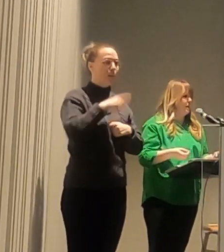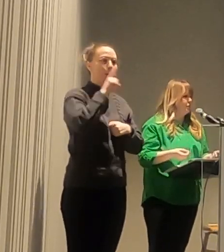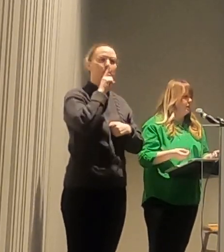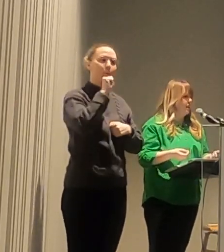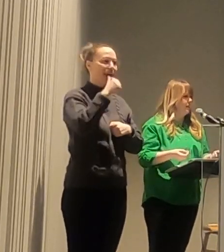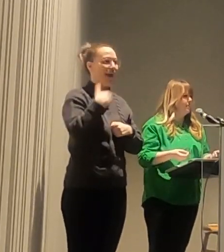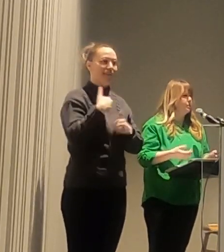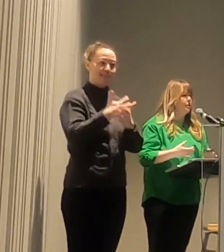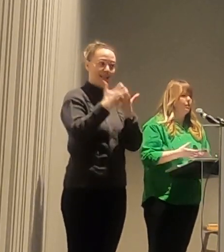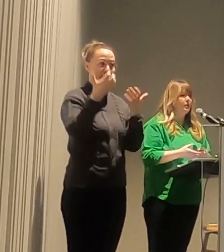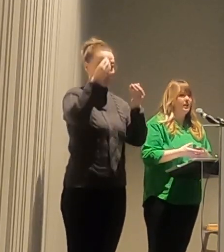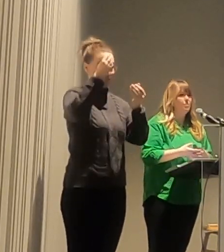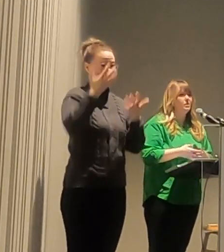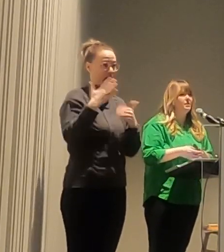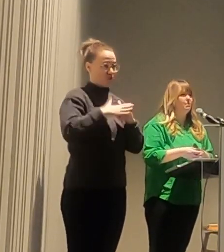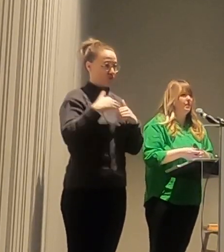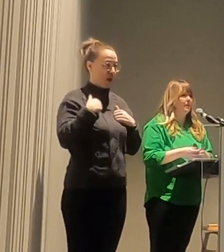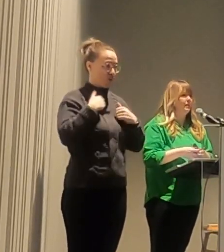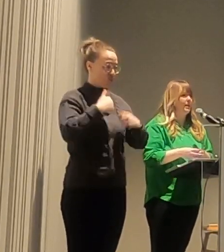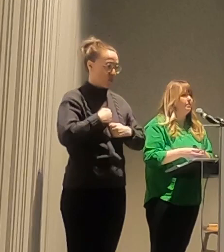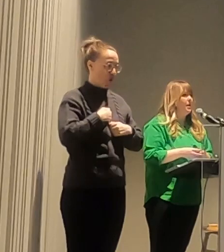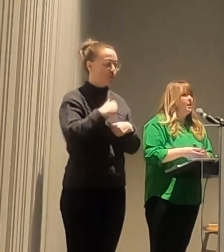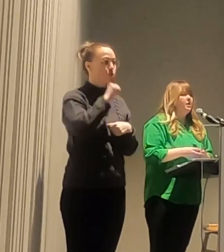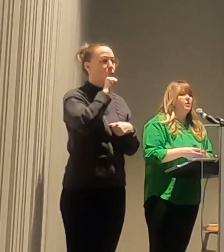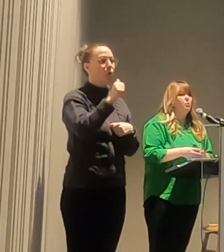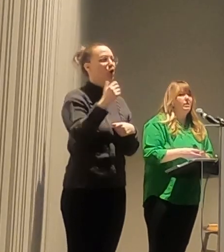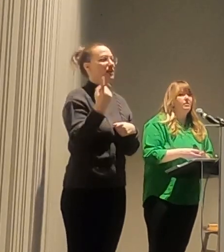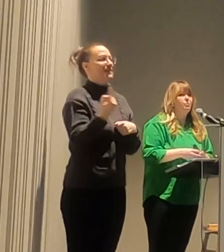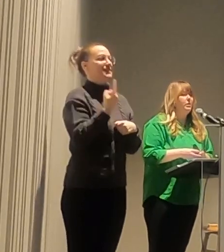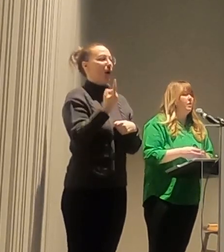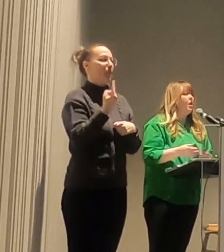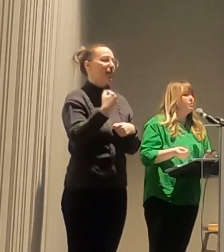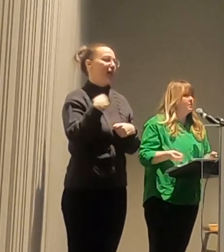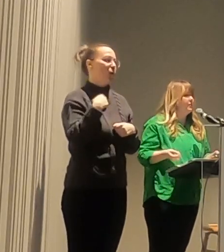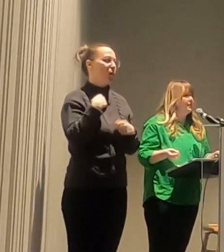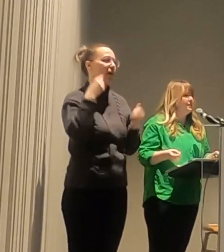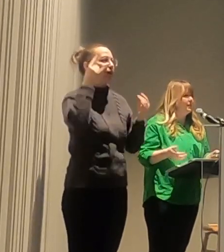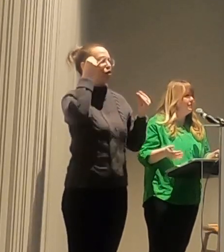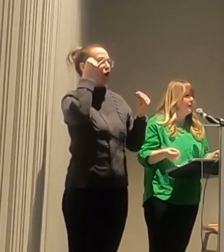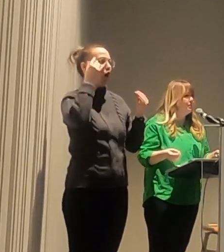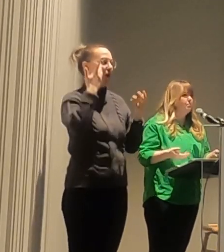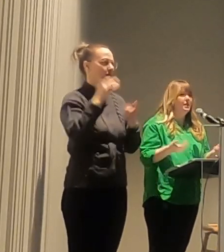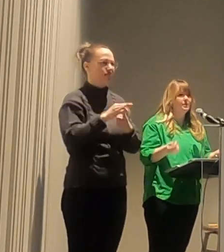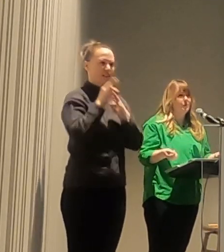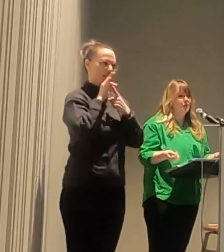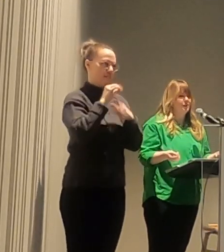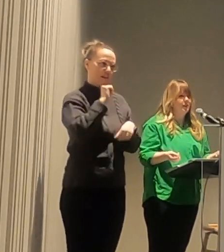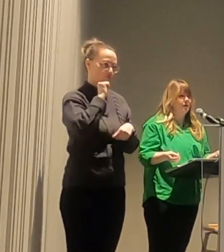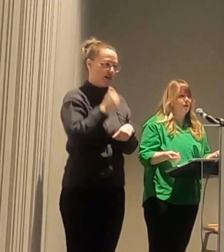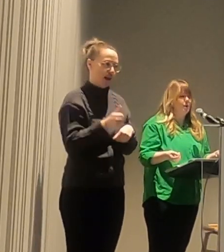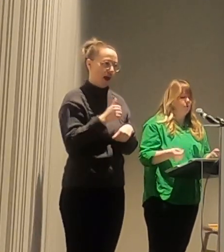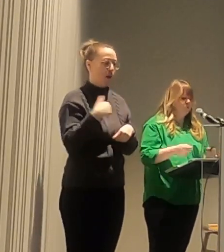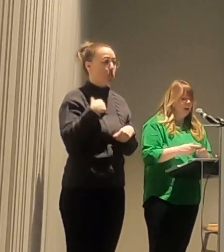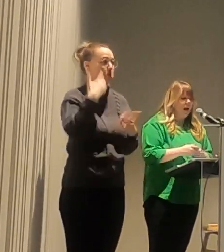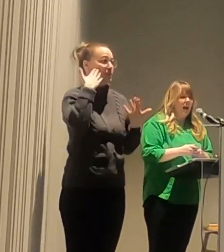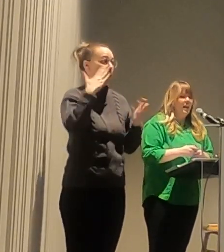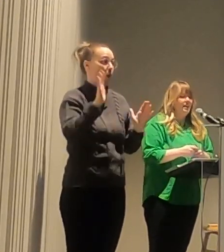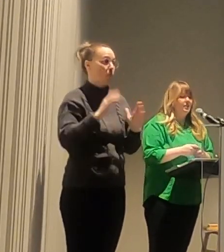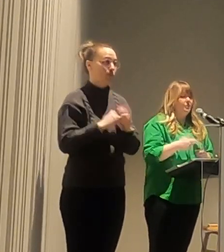of information on them. So they weren't something that we thought was very significant, because we just didn't